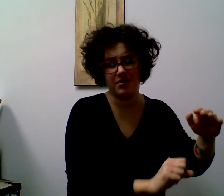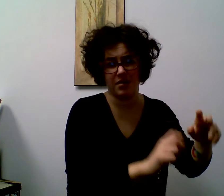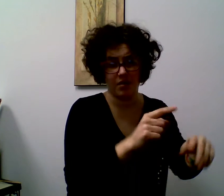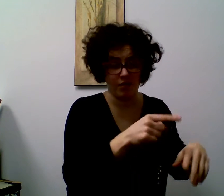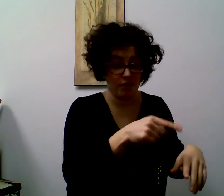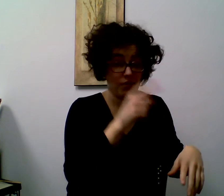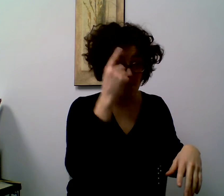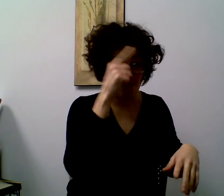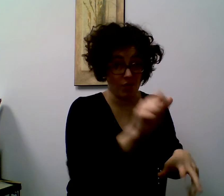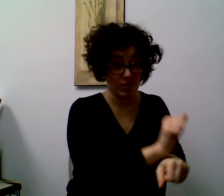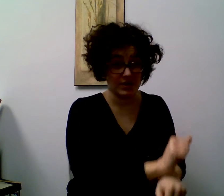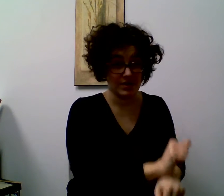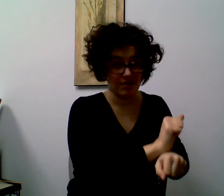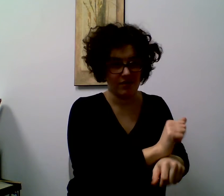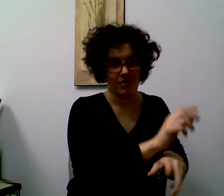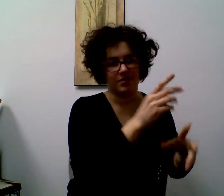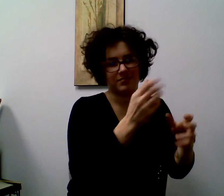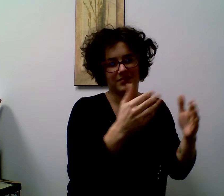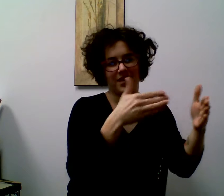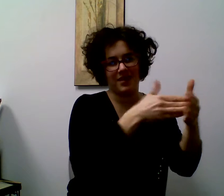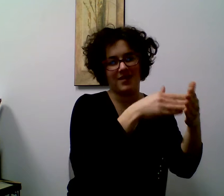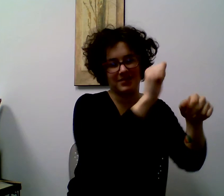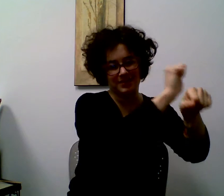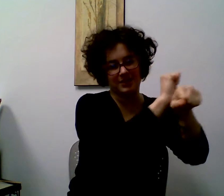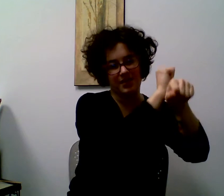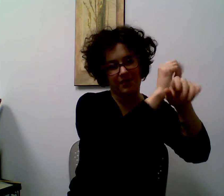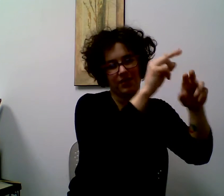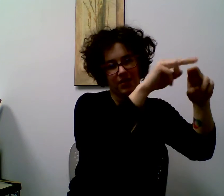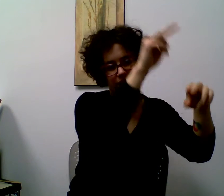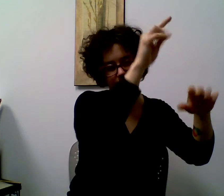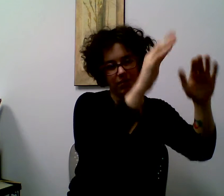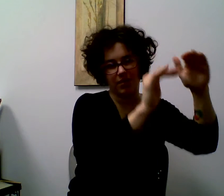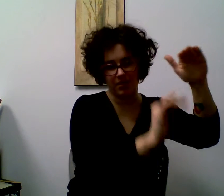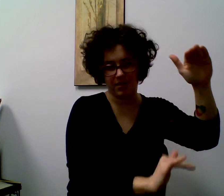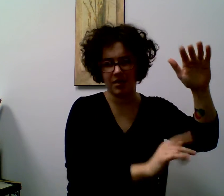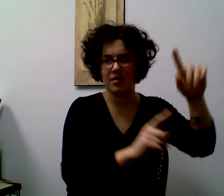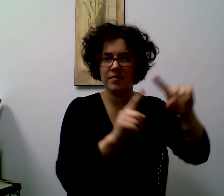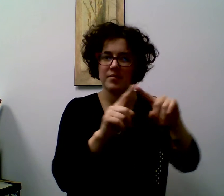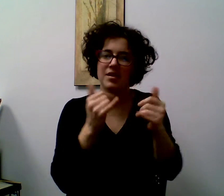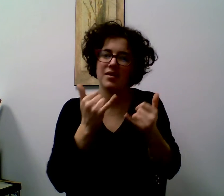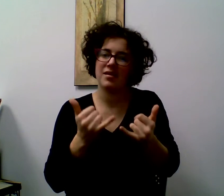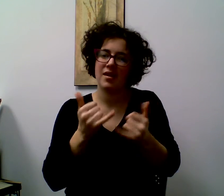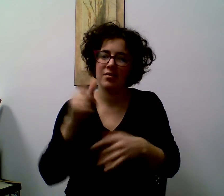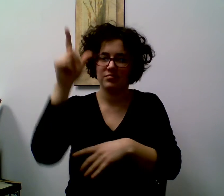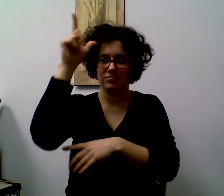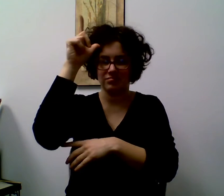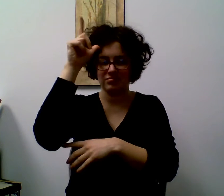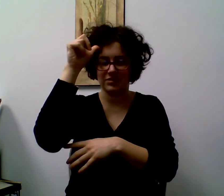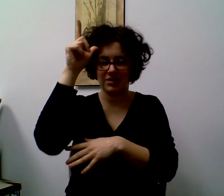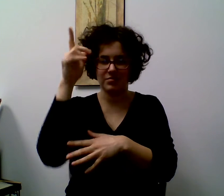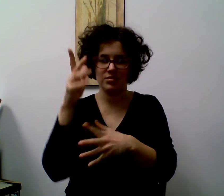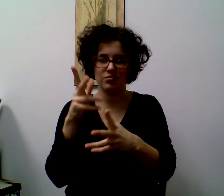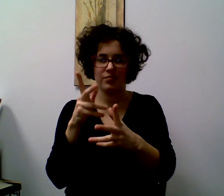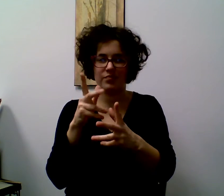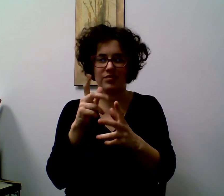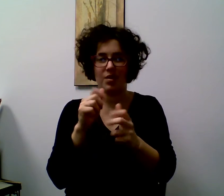by the anti-slavery elements from both existing parties. Although Lincoln still ran for Senate as a Whig in 1854, he was